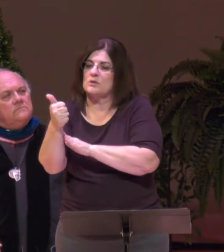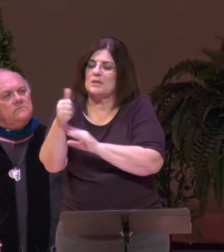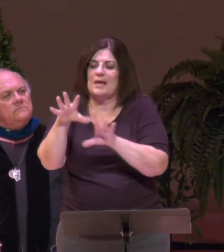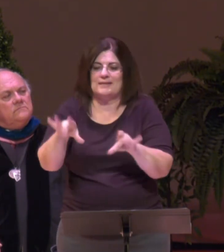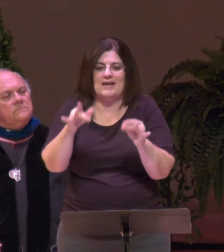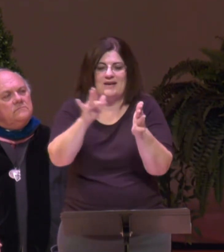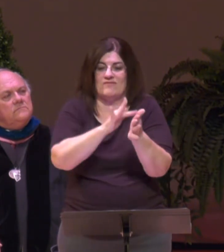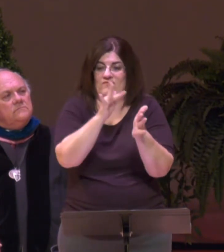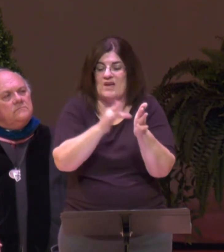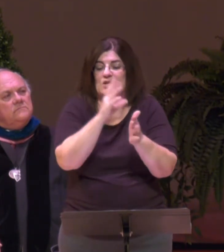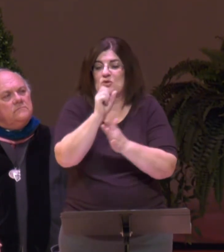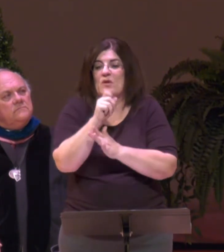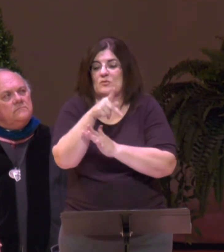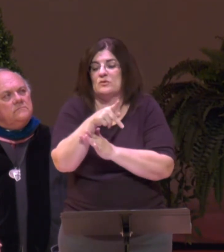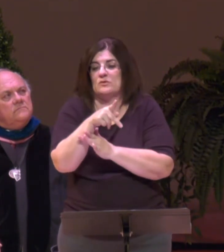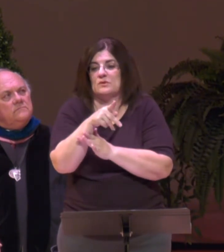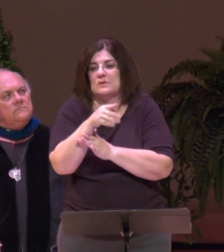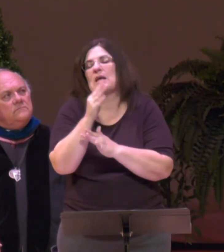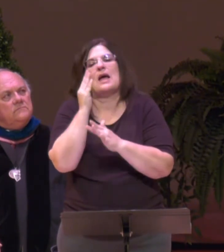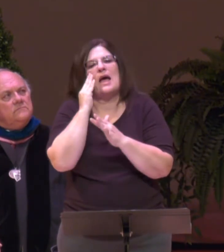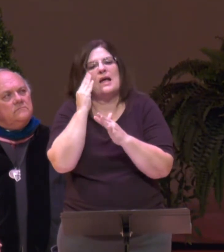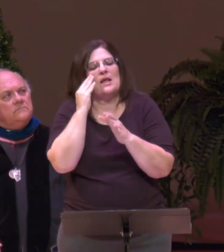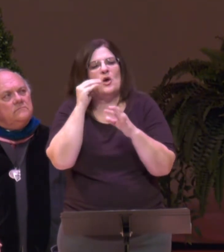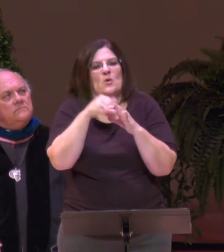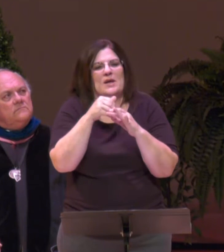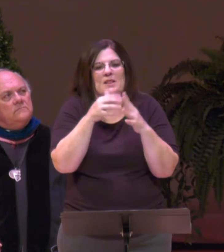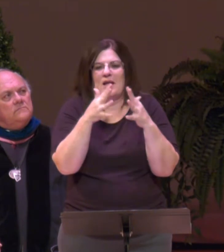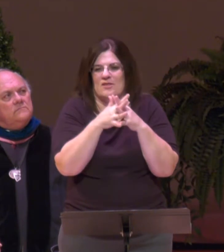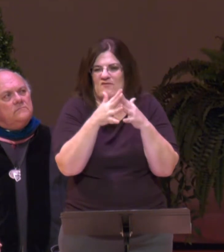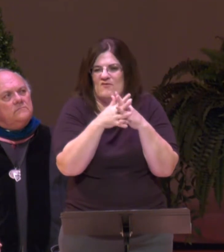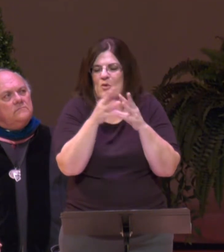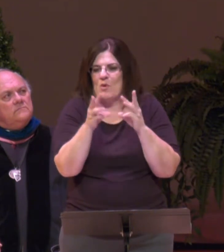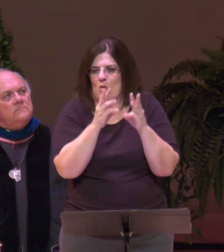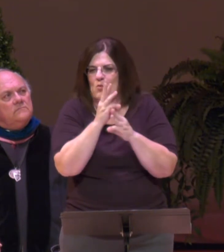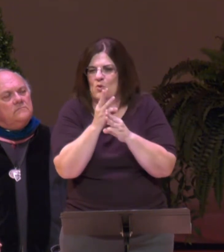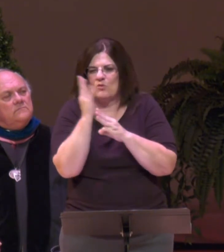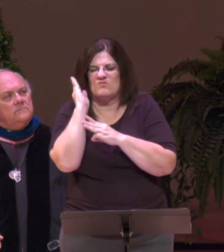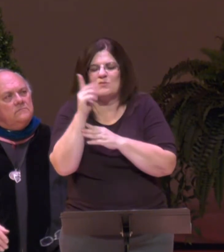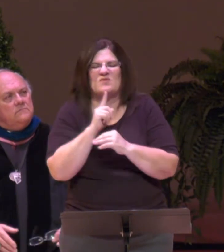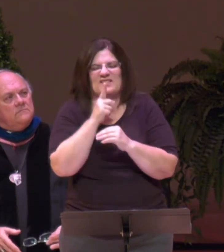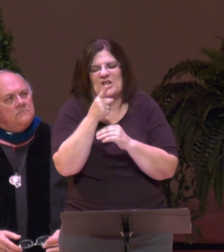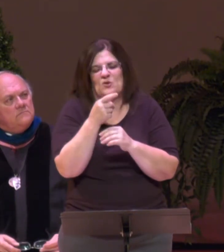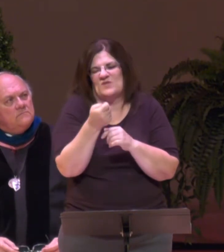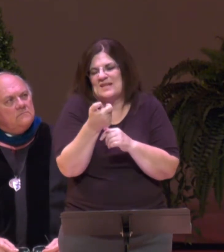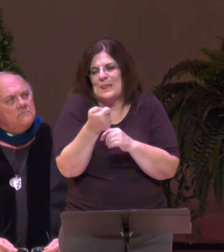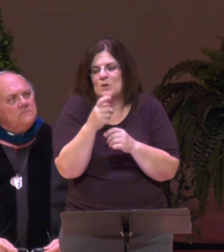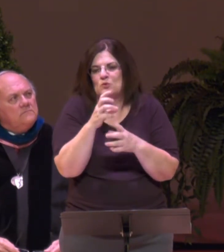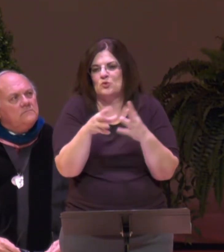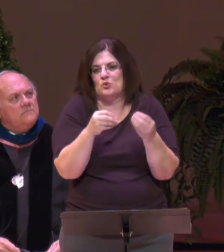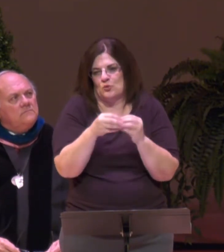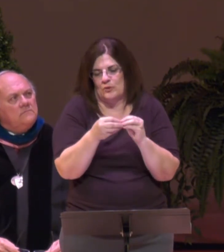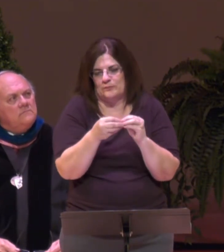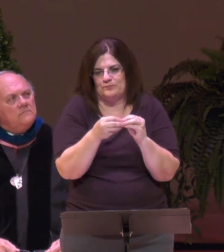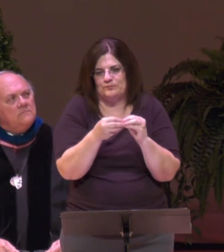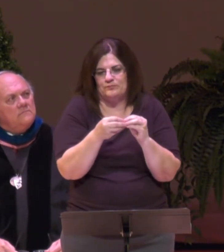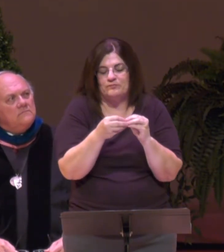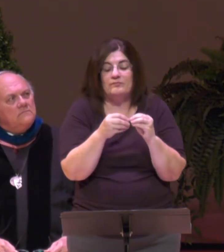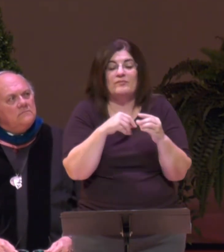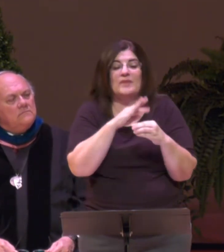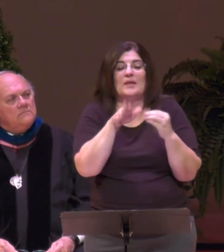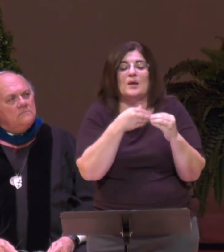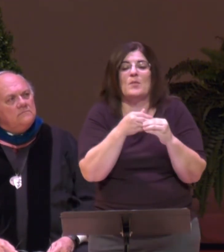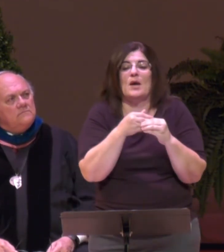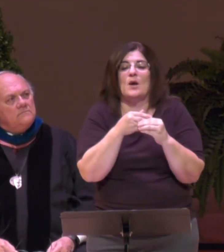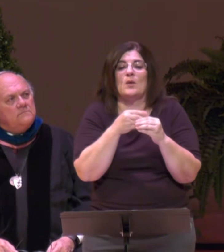in that regard, I know there's football fans out there, so let me give you a little story, a true story, about the legendary coach Paul Bear